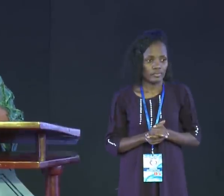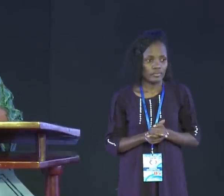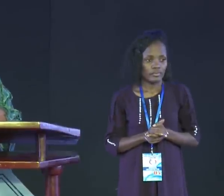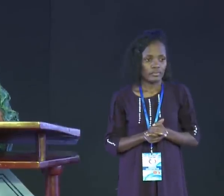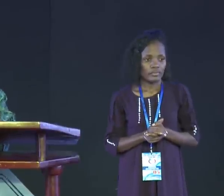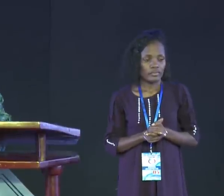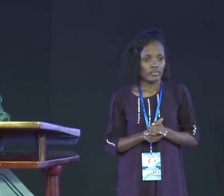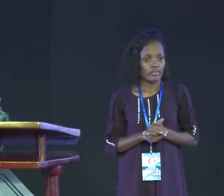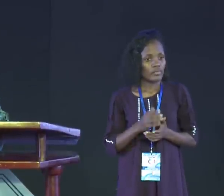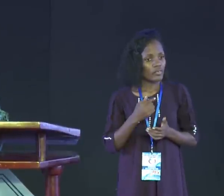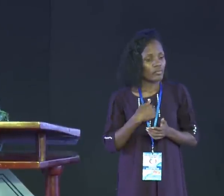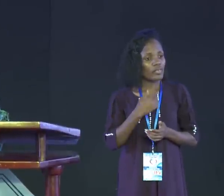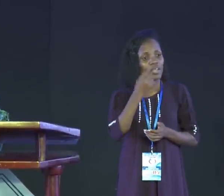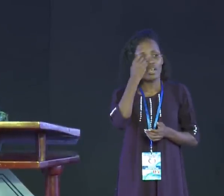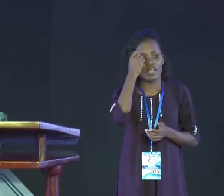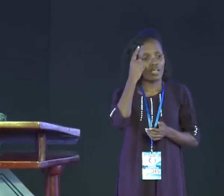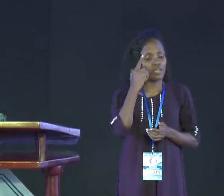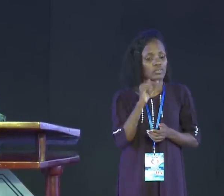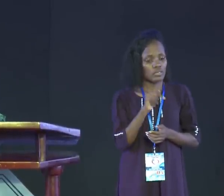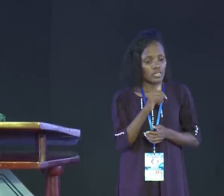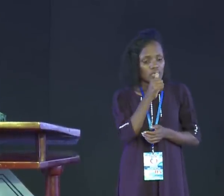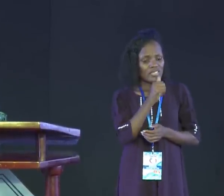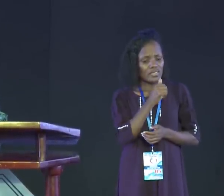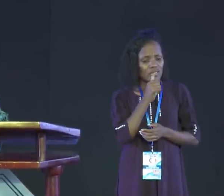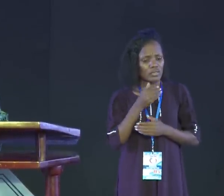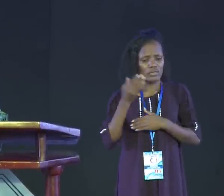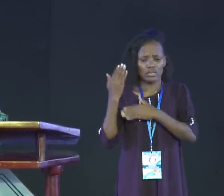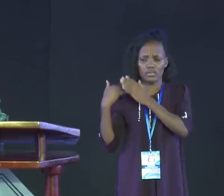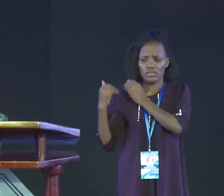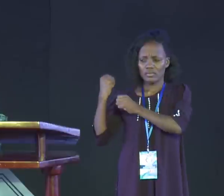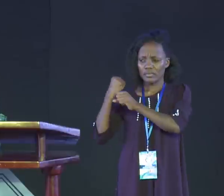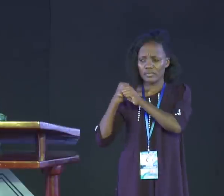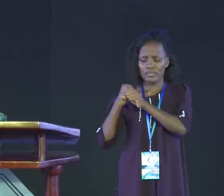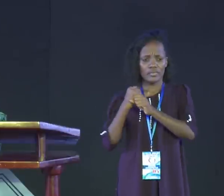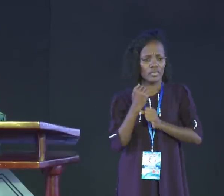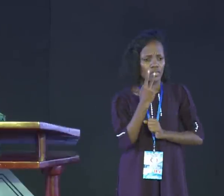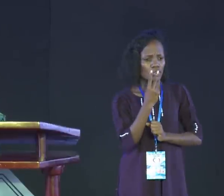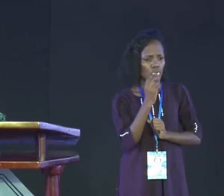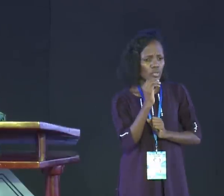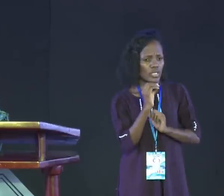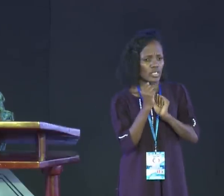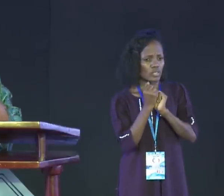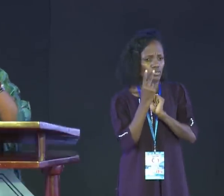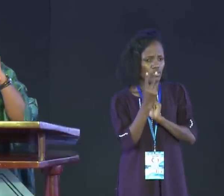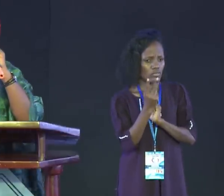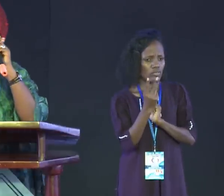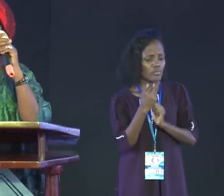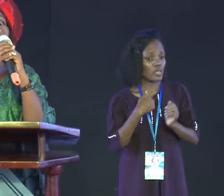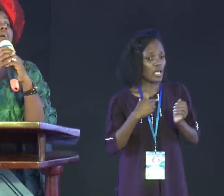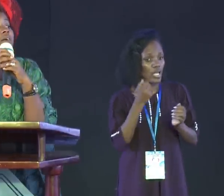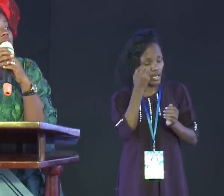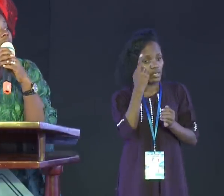Ekyama ekyo nakitegeera 2012. I got that mystery in 2012.